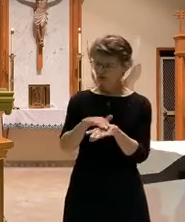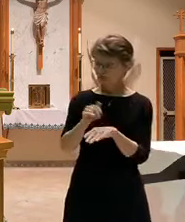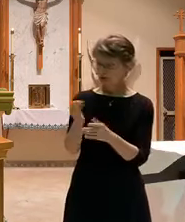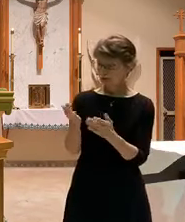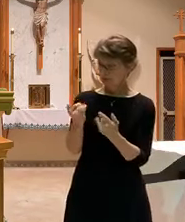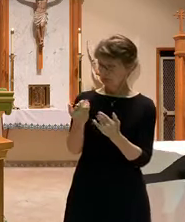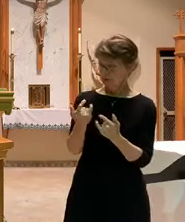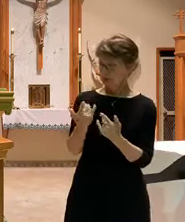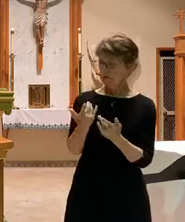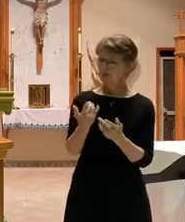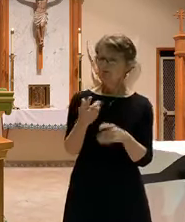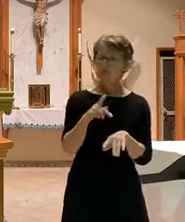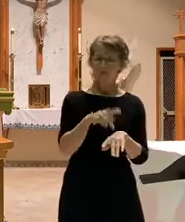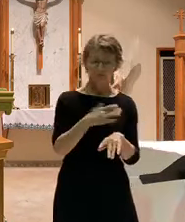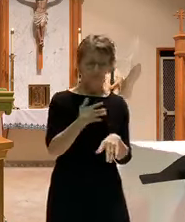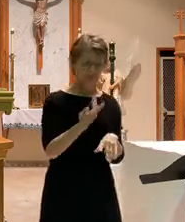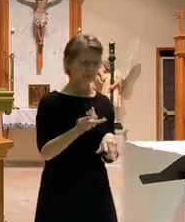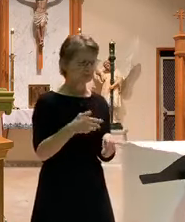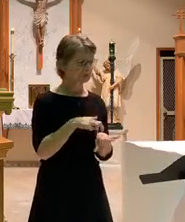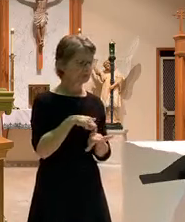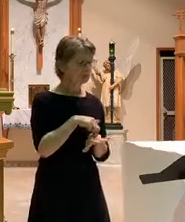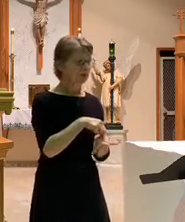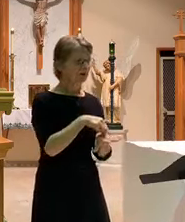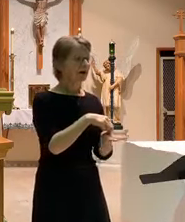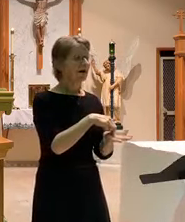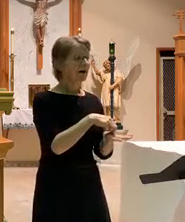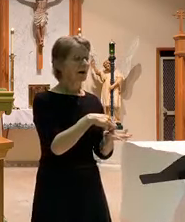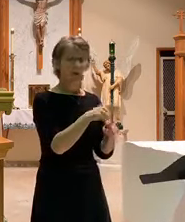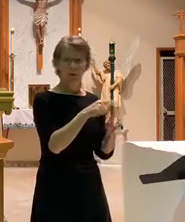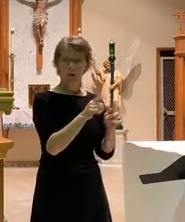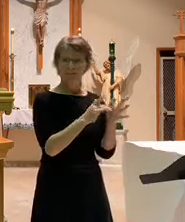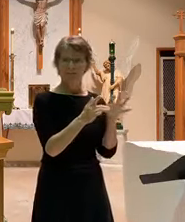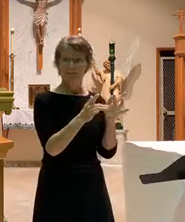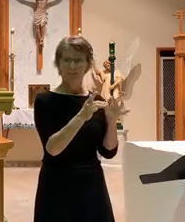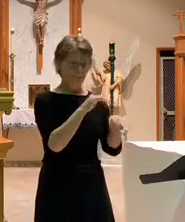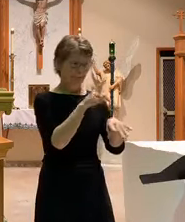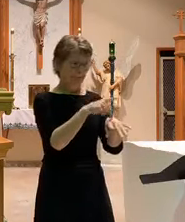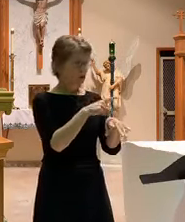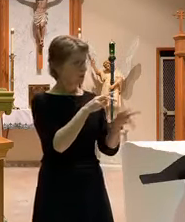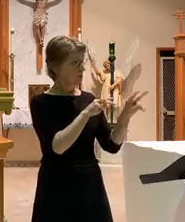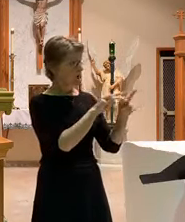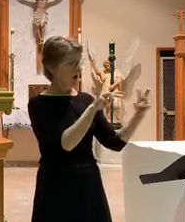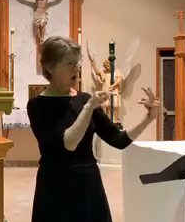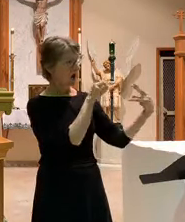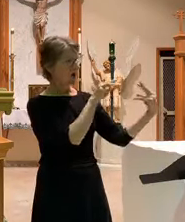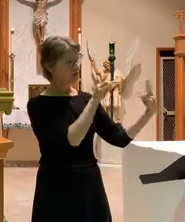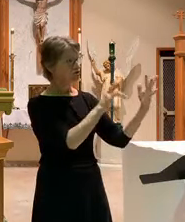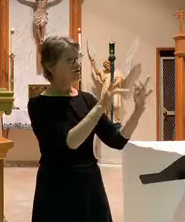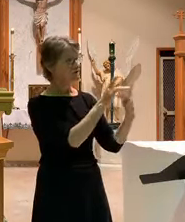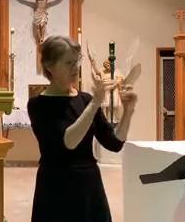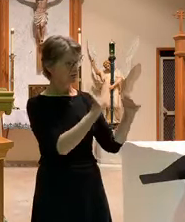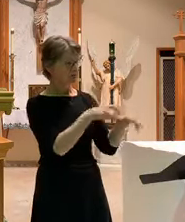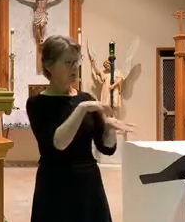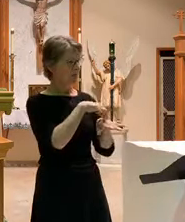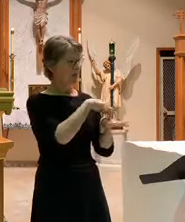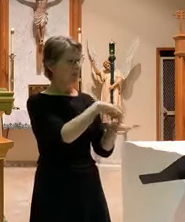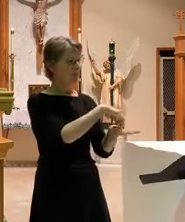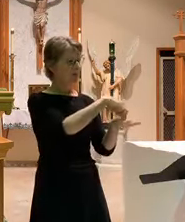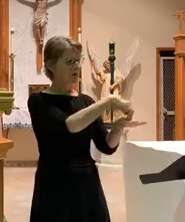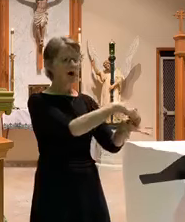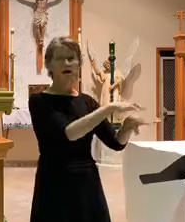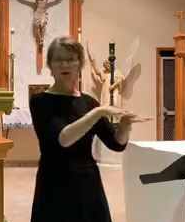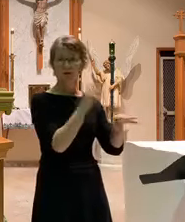to sink. As long as Peter kept his eyes on Christ, he was able to walk unhindered through the stormy